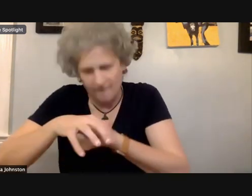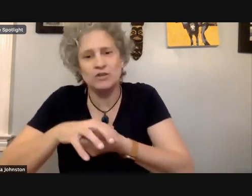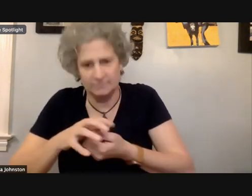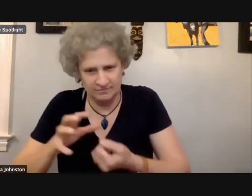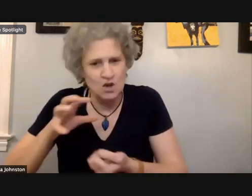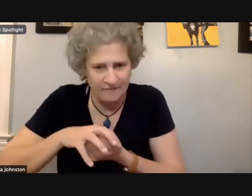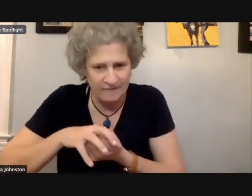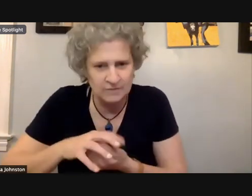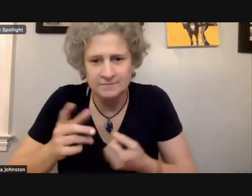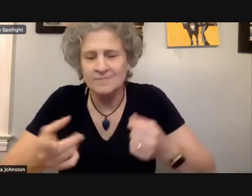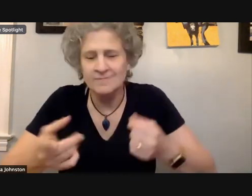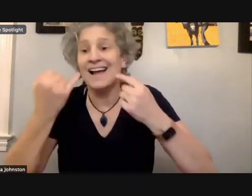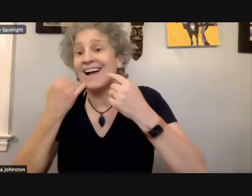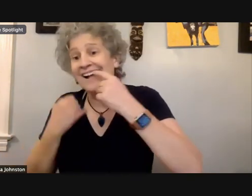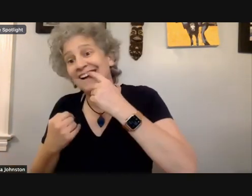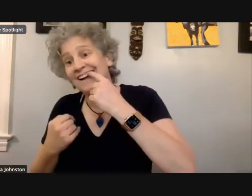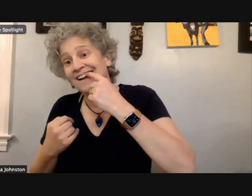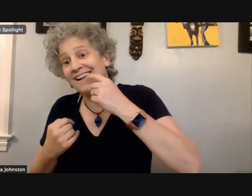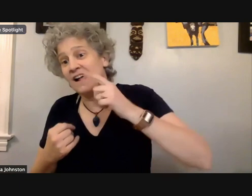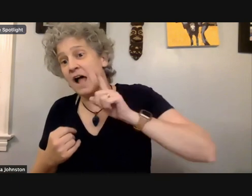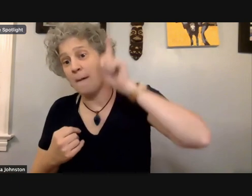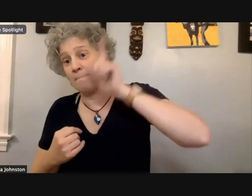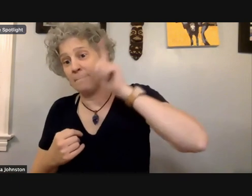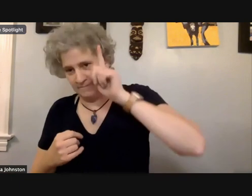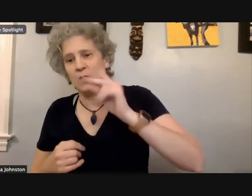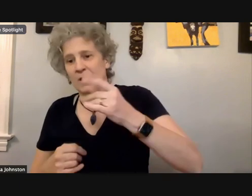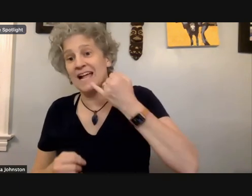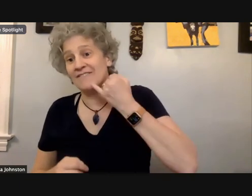Yeah, so it goes like on the top of your tooth.